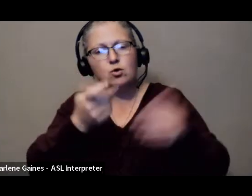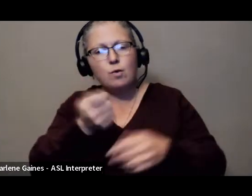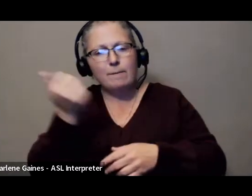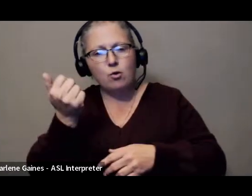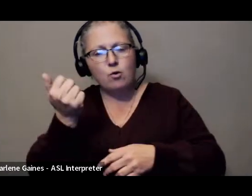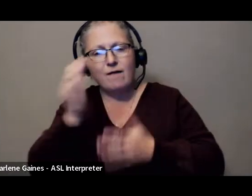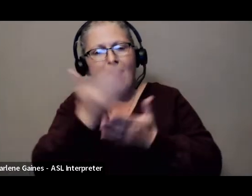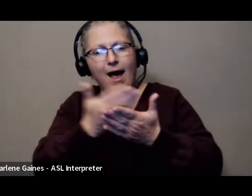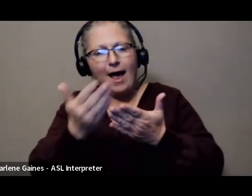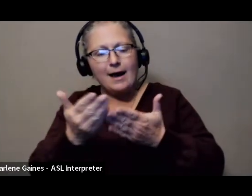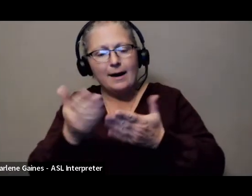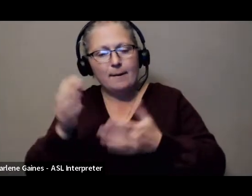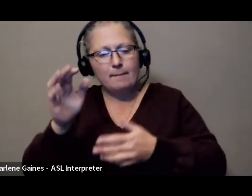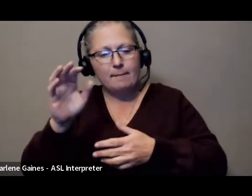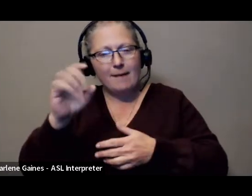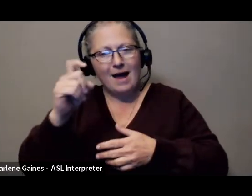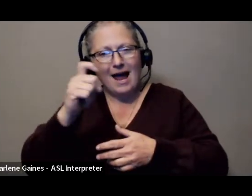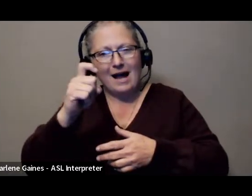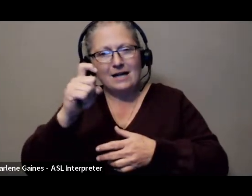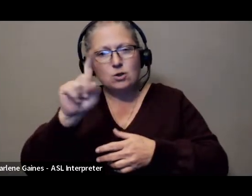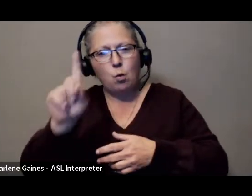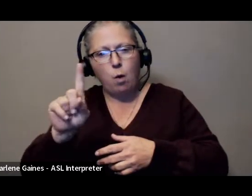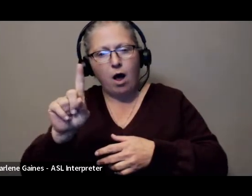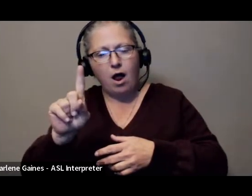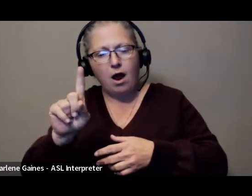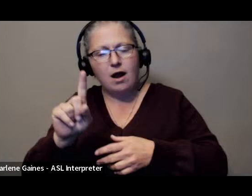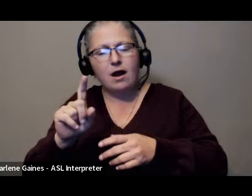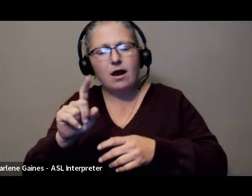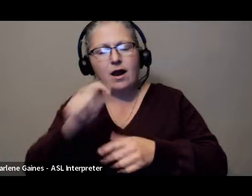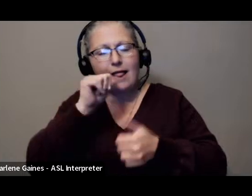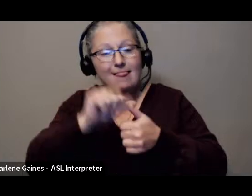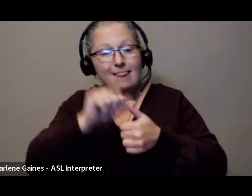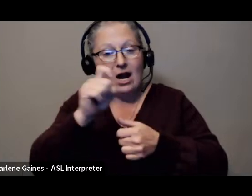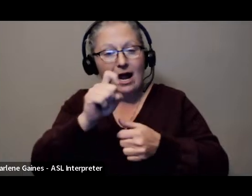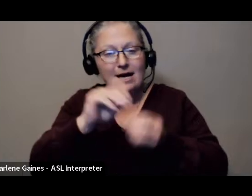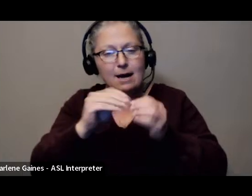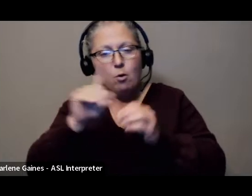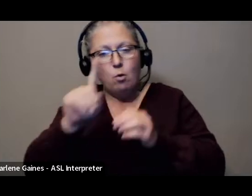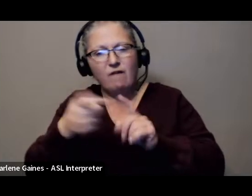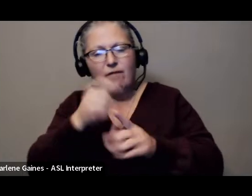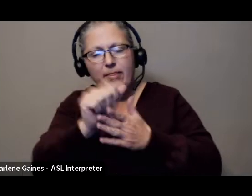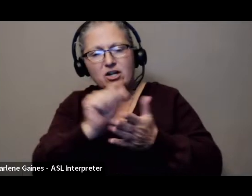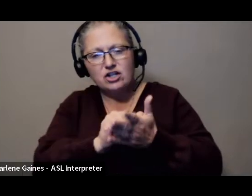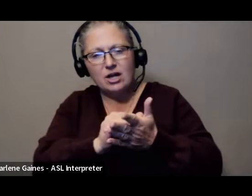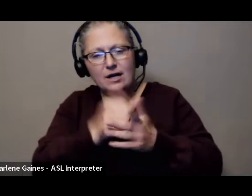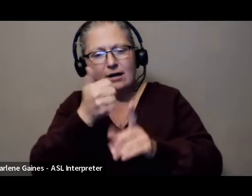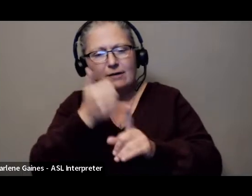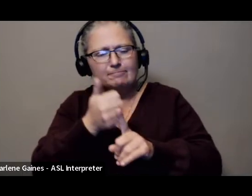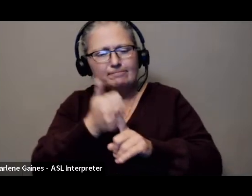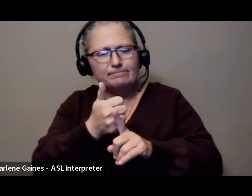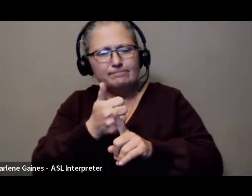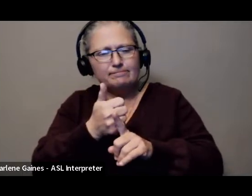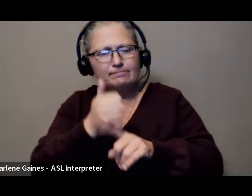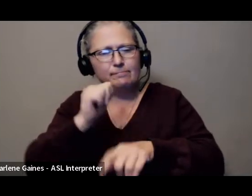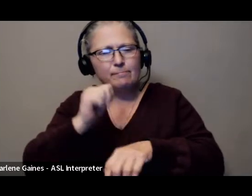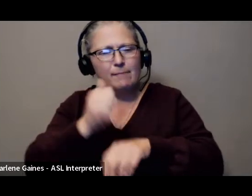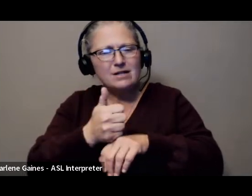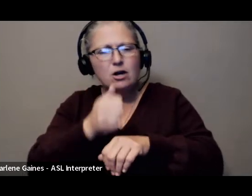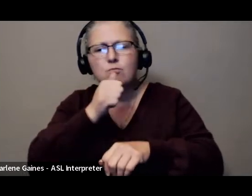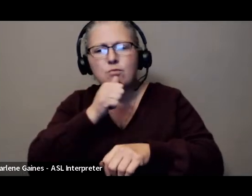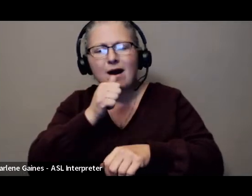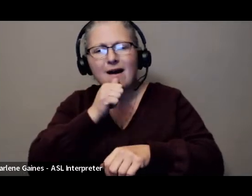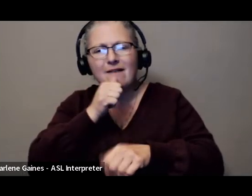remove item X1 from the agenda. This was based on a